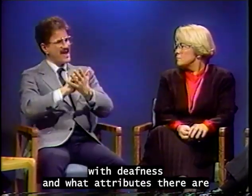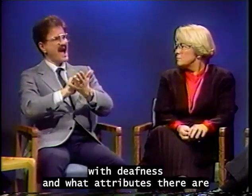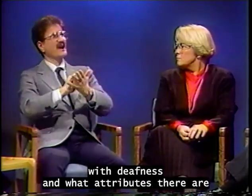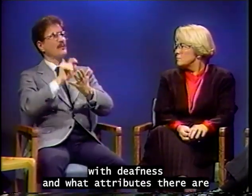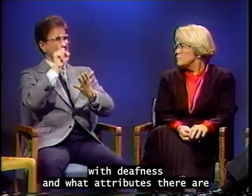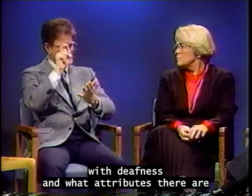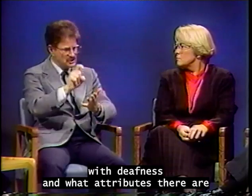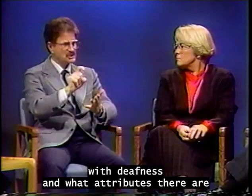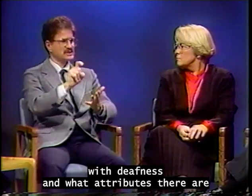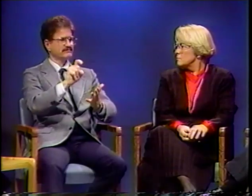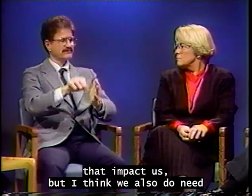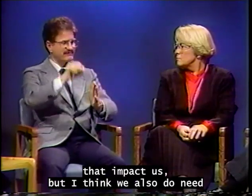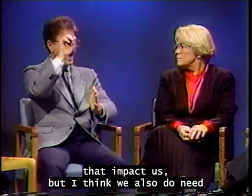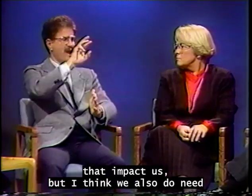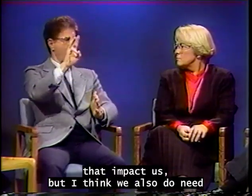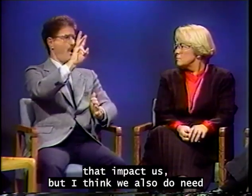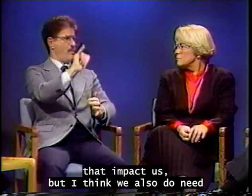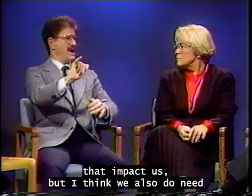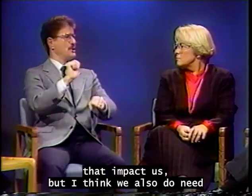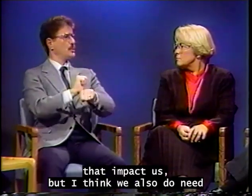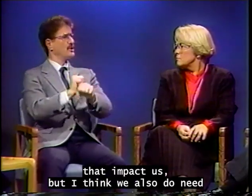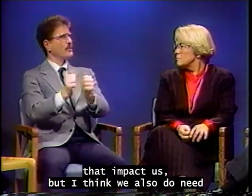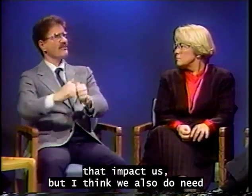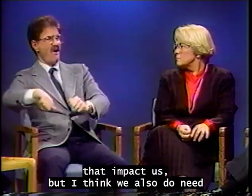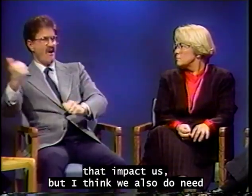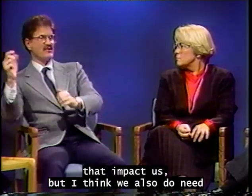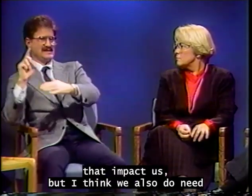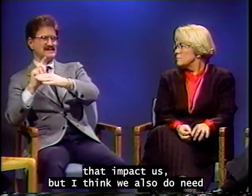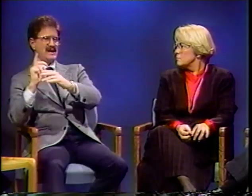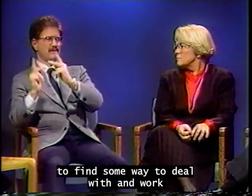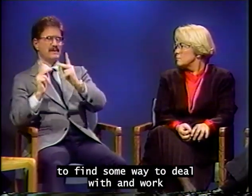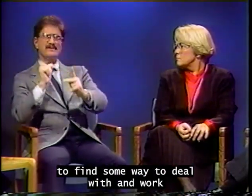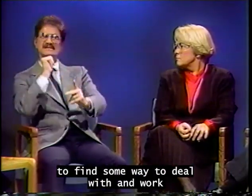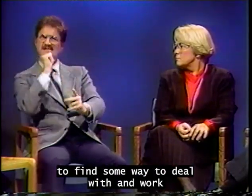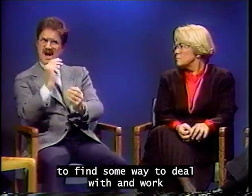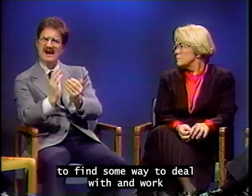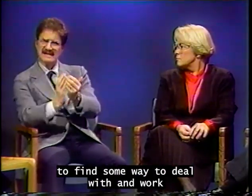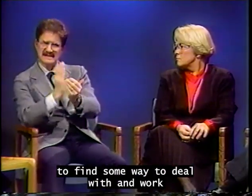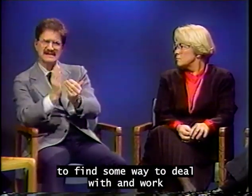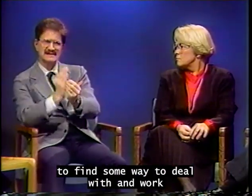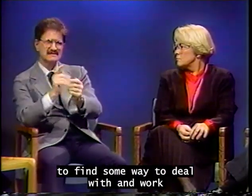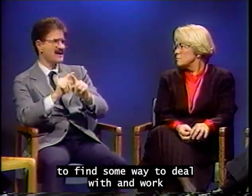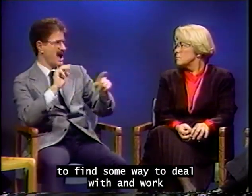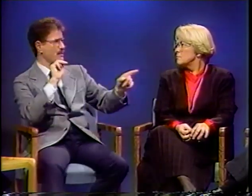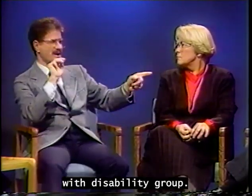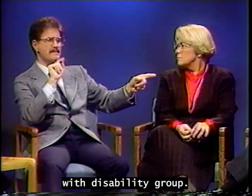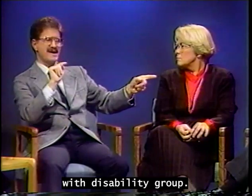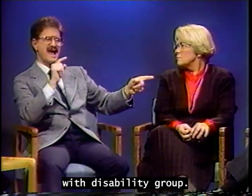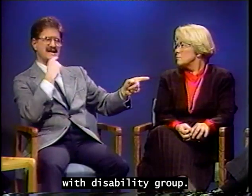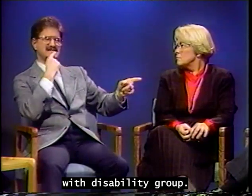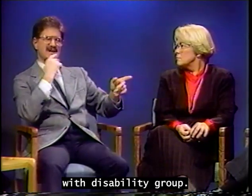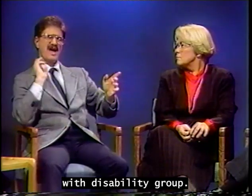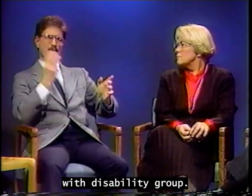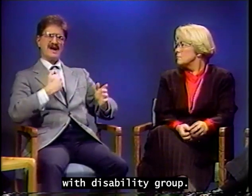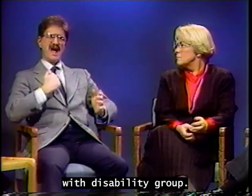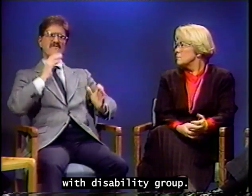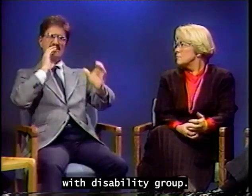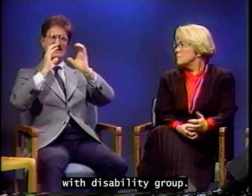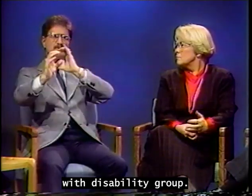what attributes are that impact us. But I think we also do need to find some way to deal with and work with disability group.